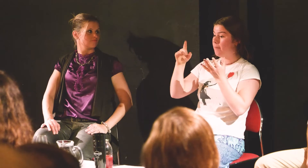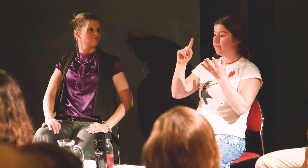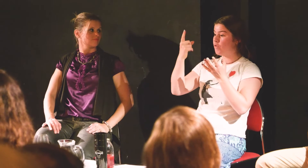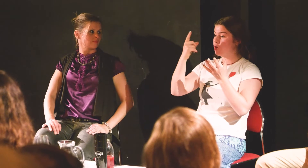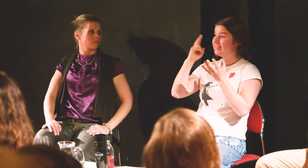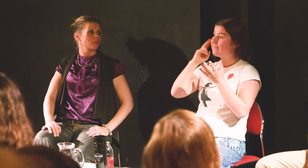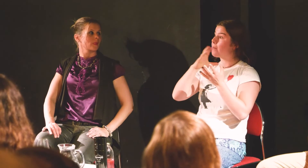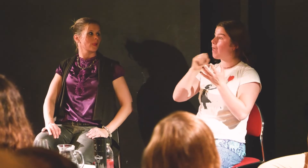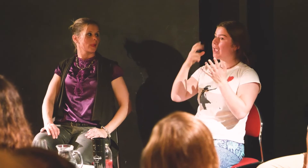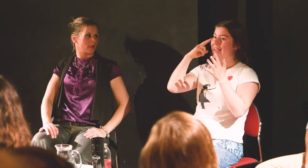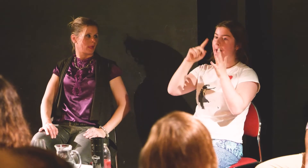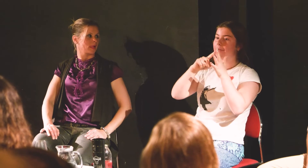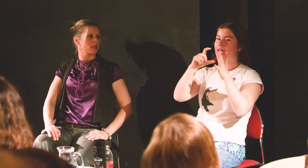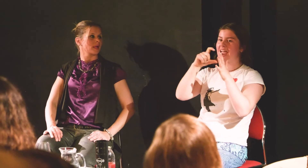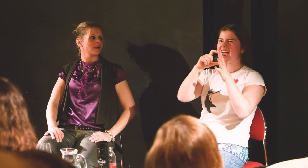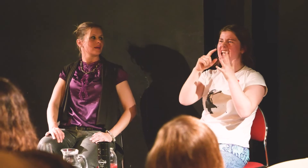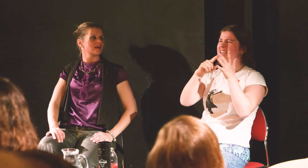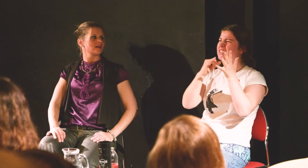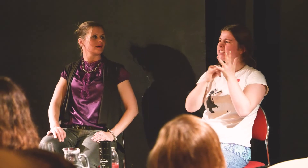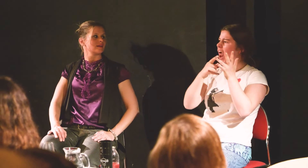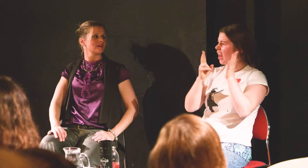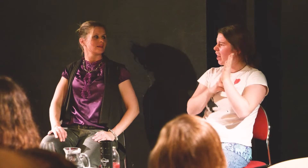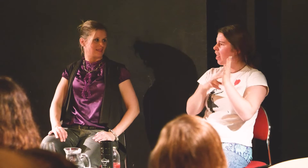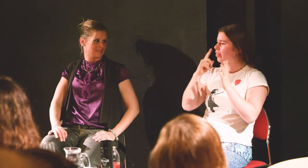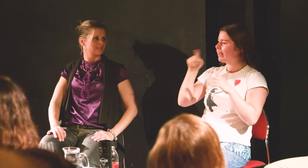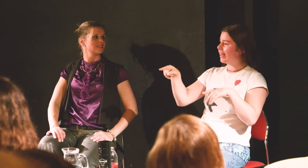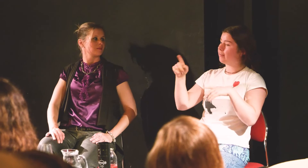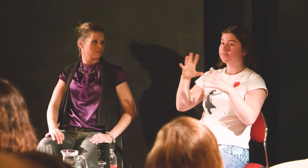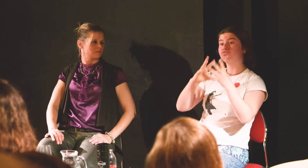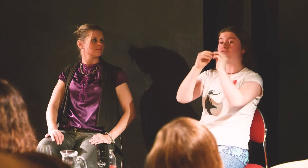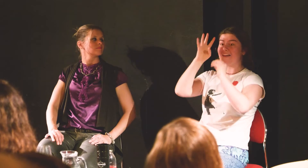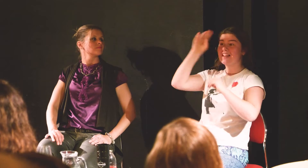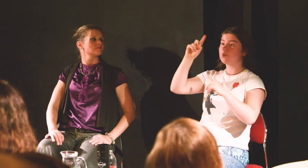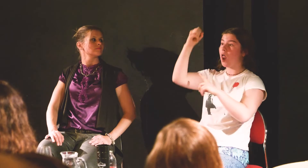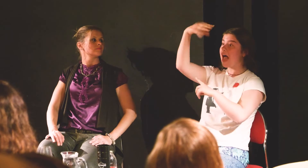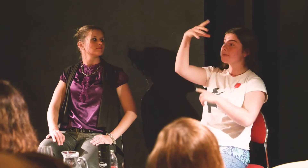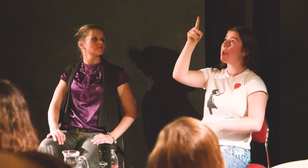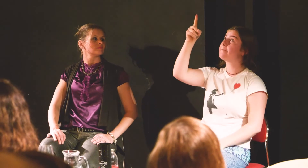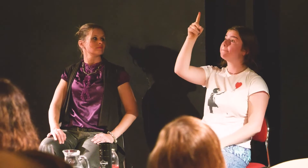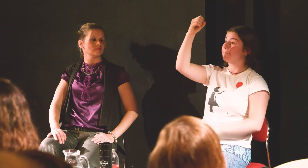Really, historically, the world, there was a man called Thomas Edison who created the light bulb.